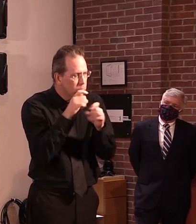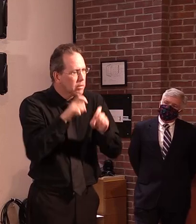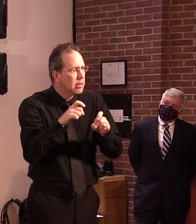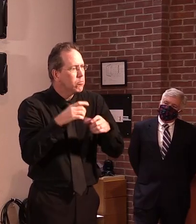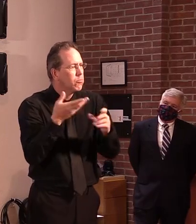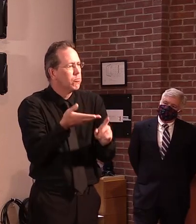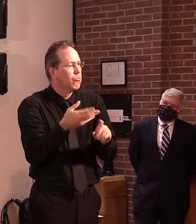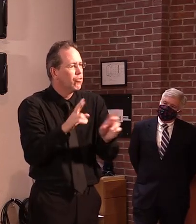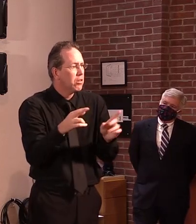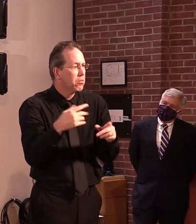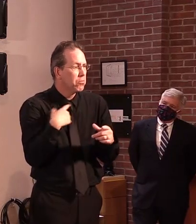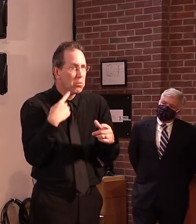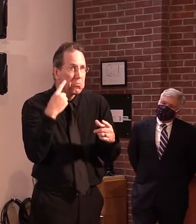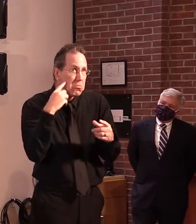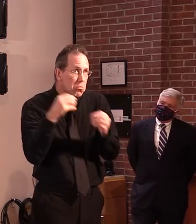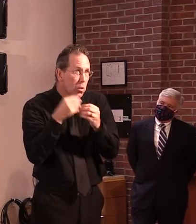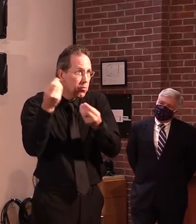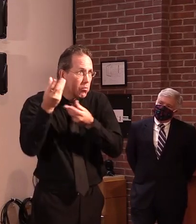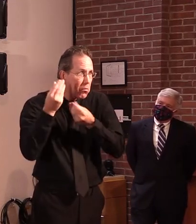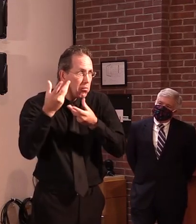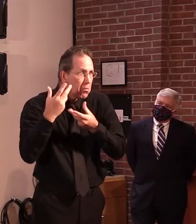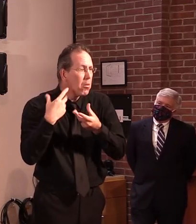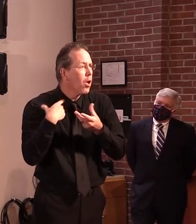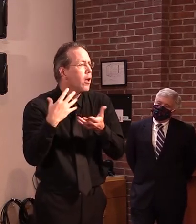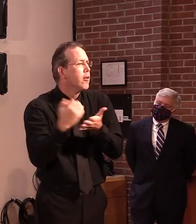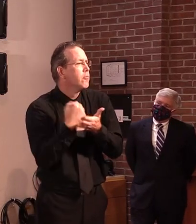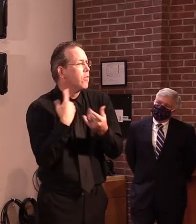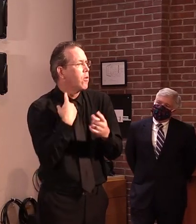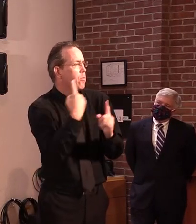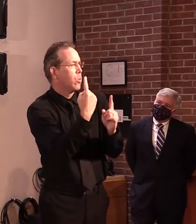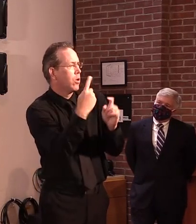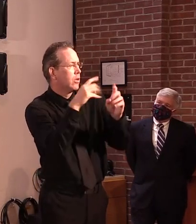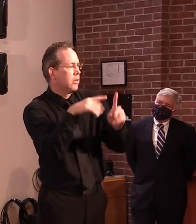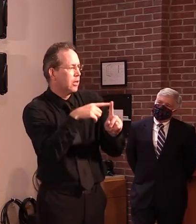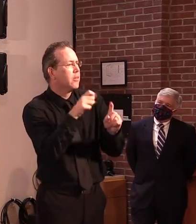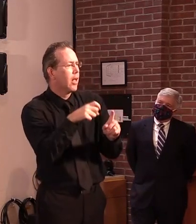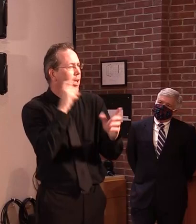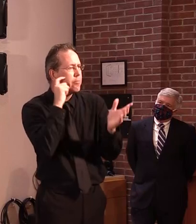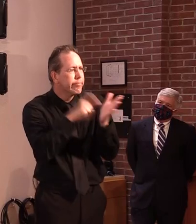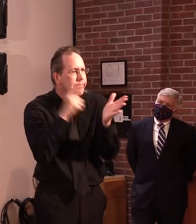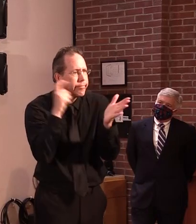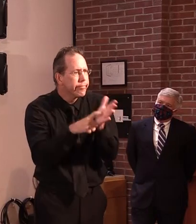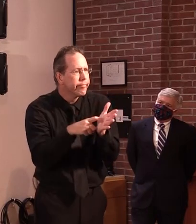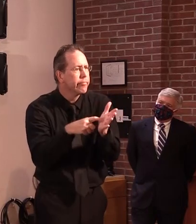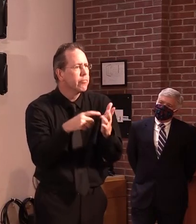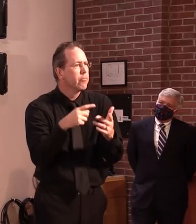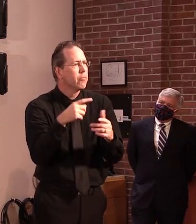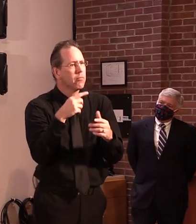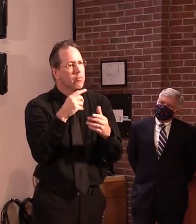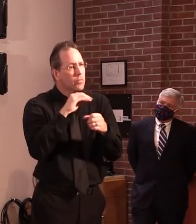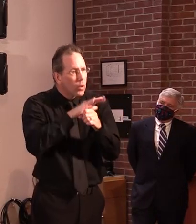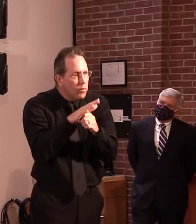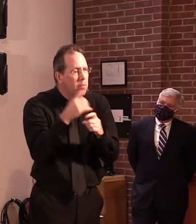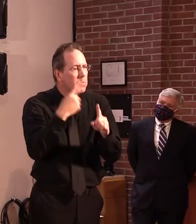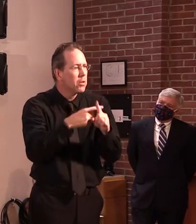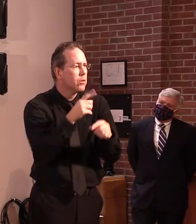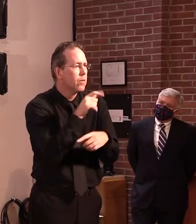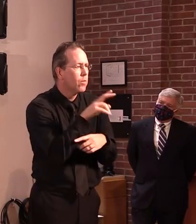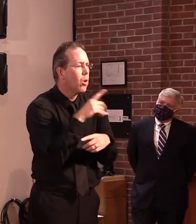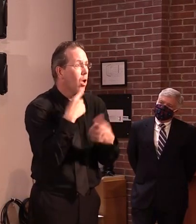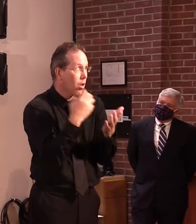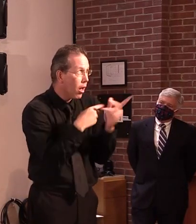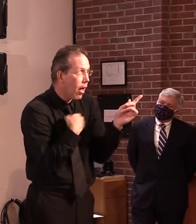more information. Symptoms of the flu, you know, often people who get the flu feel like it hits them really